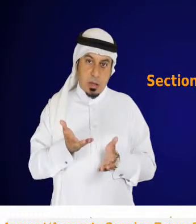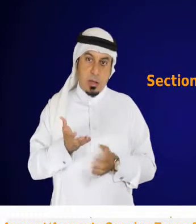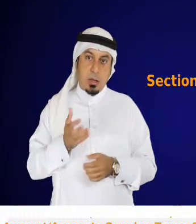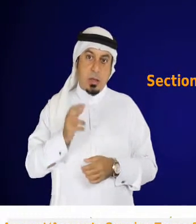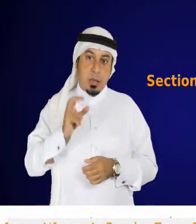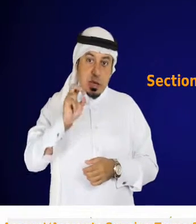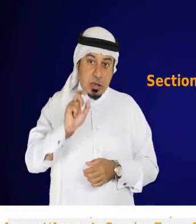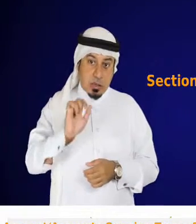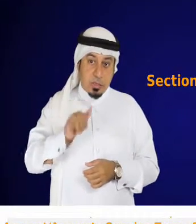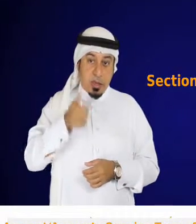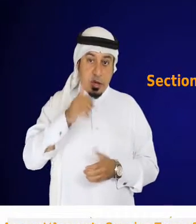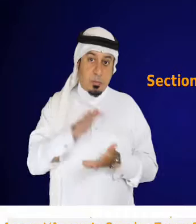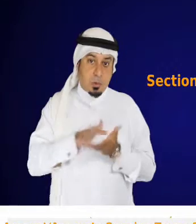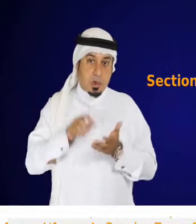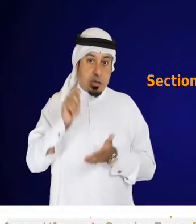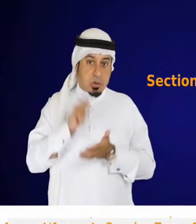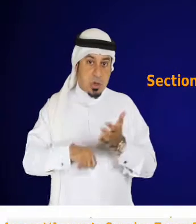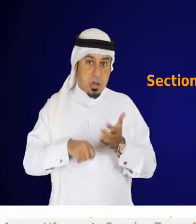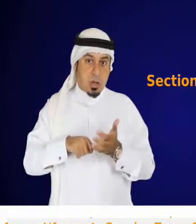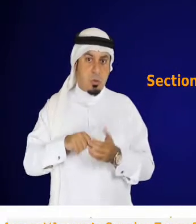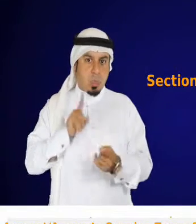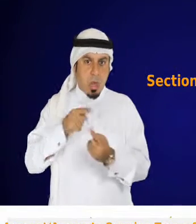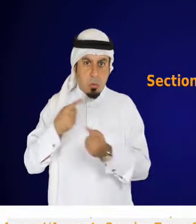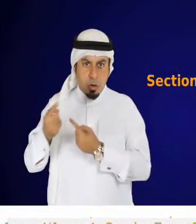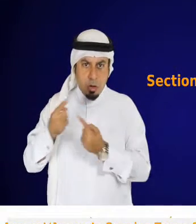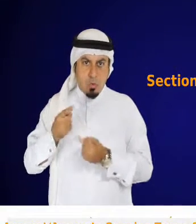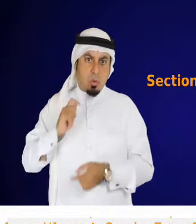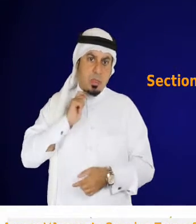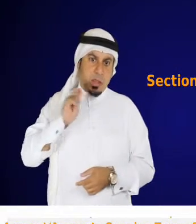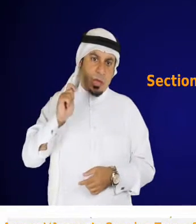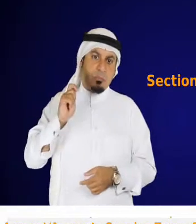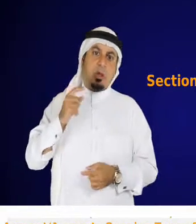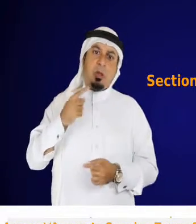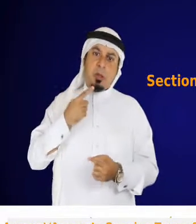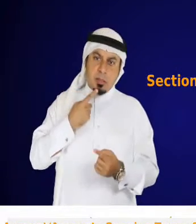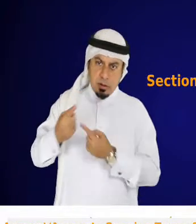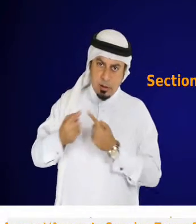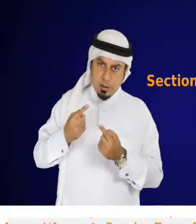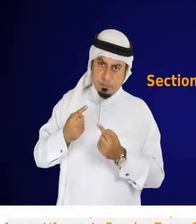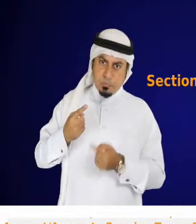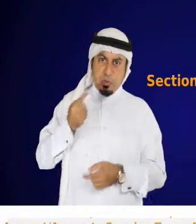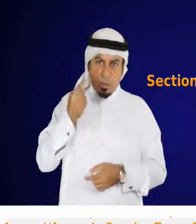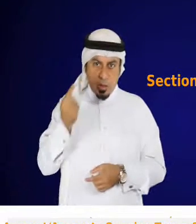expenses, loss, and obligations of any nature which may result from or relate to